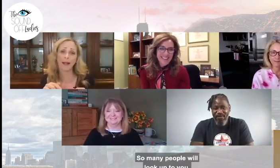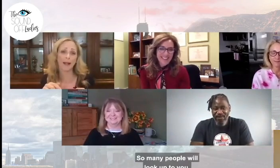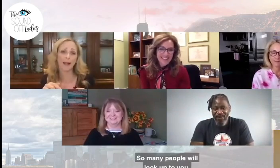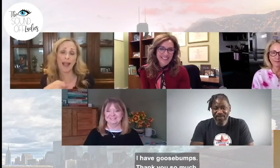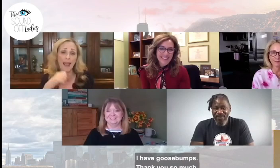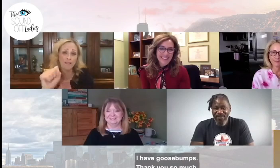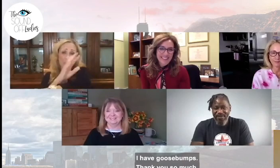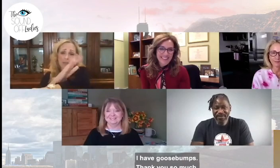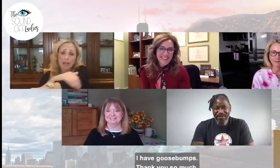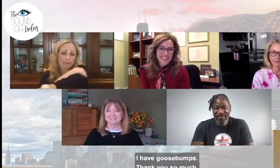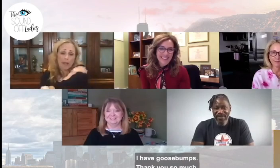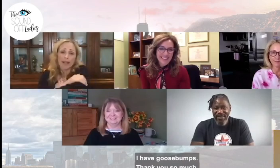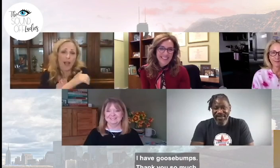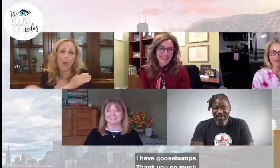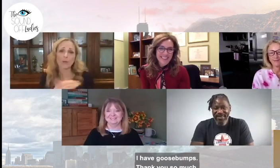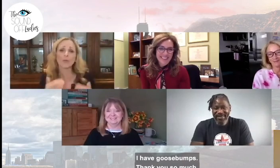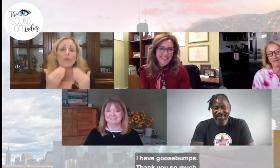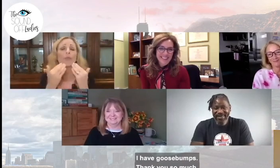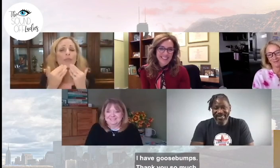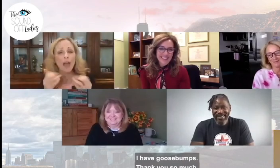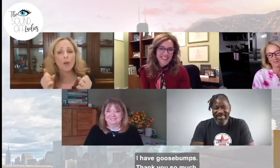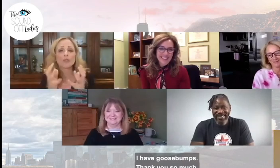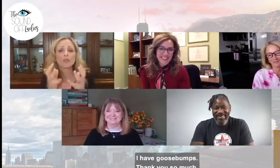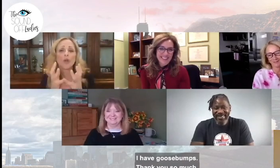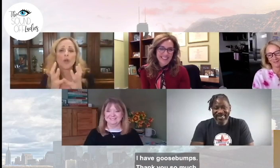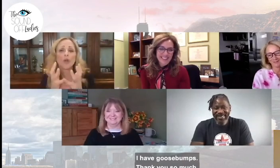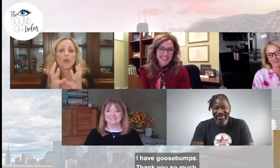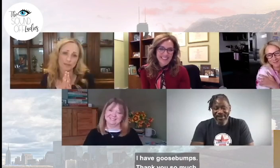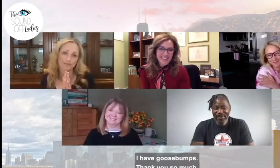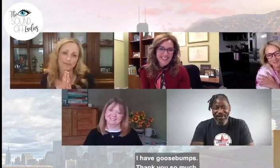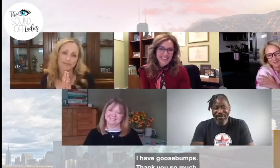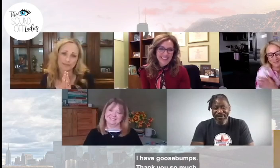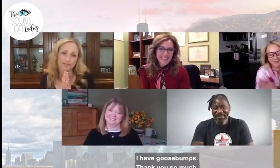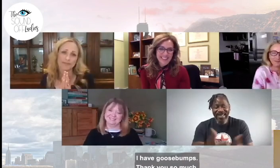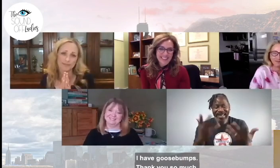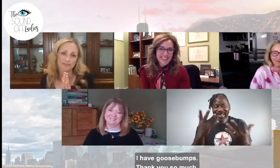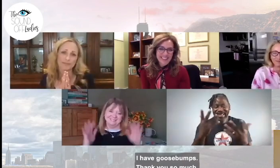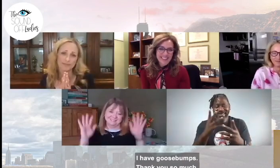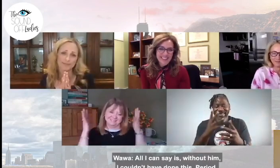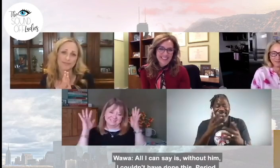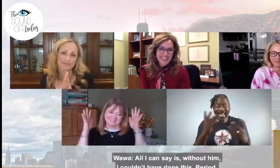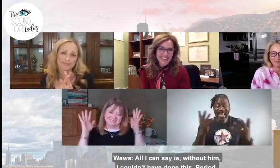inspire other people. I have goosebumps right now. Thank you so much.